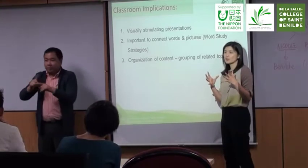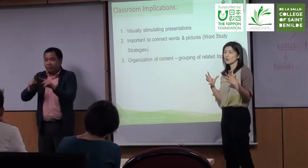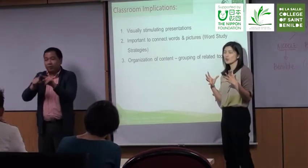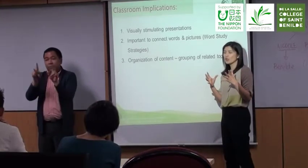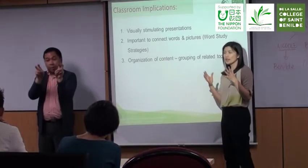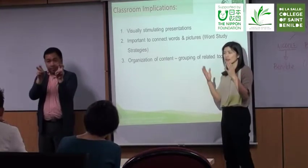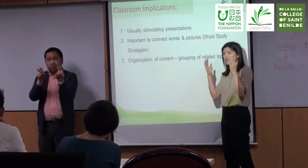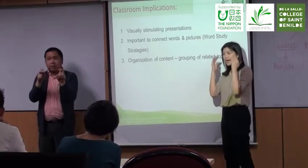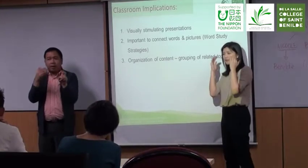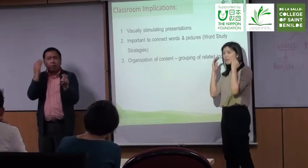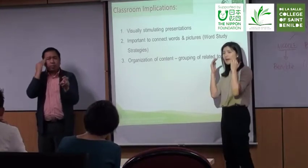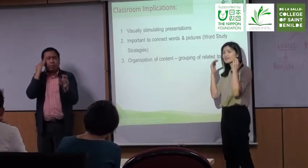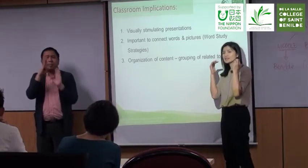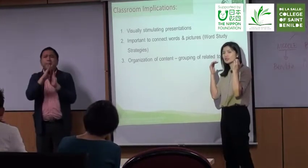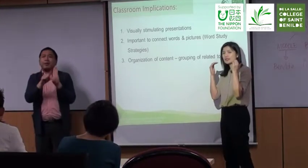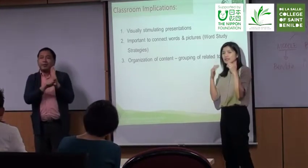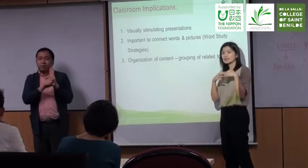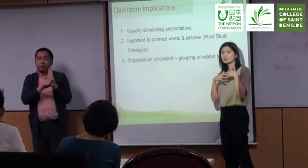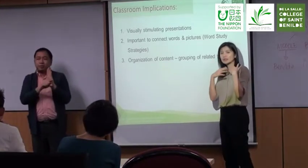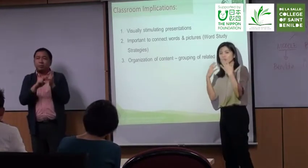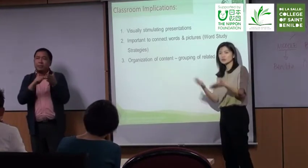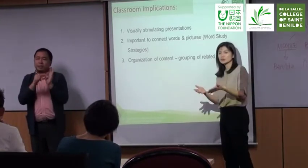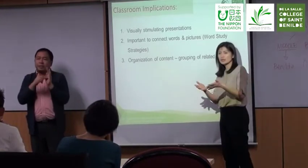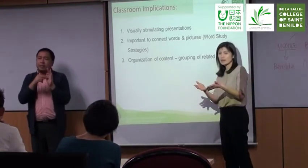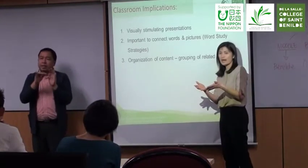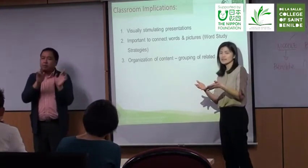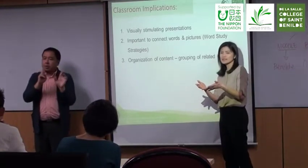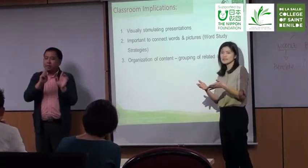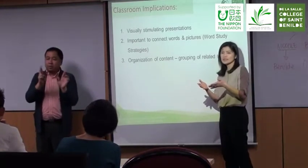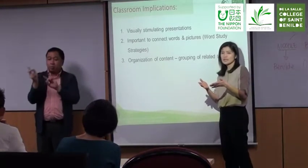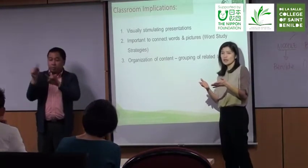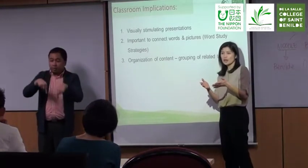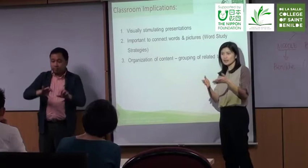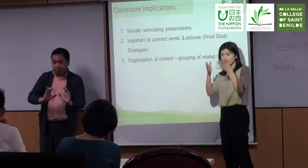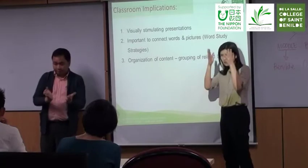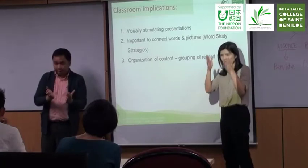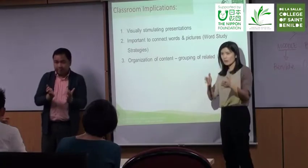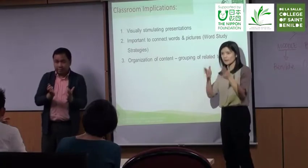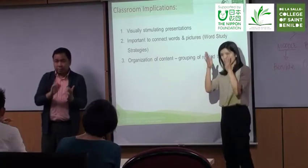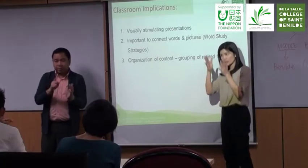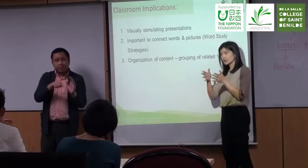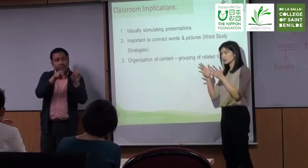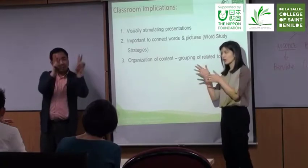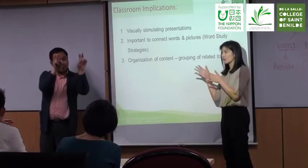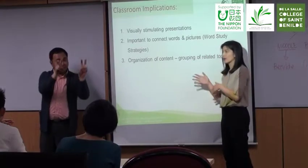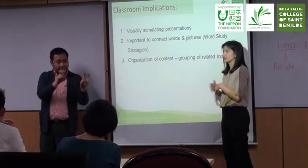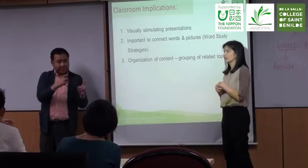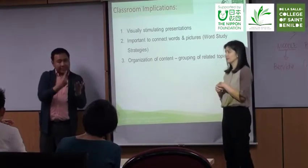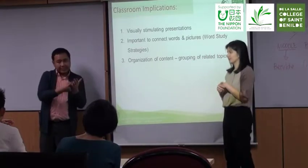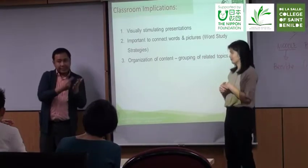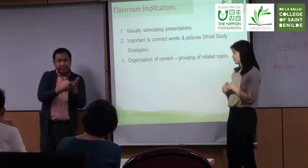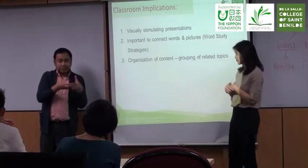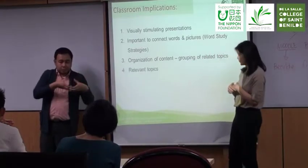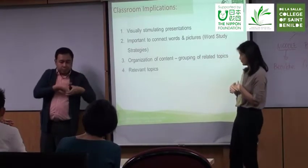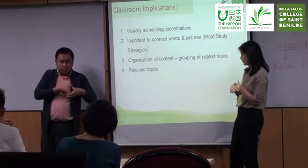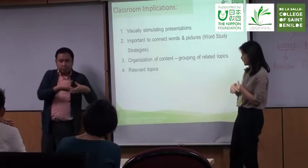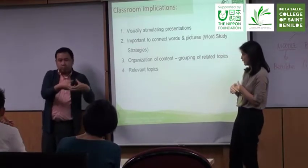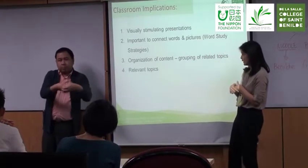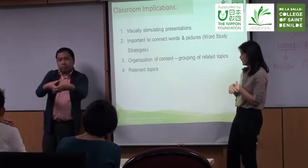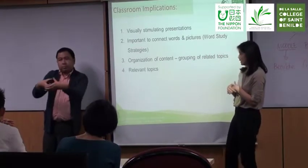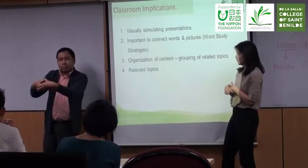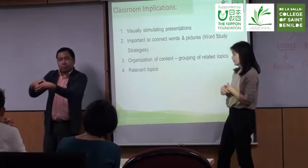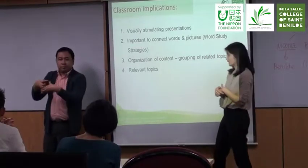course. So they have a mindset already that when we go to the class, these are the topics that we're going to talk about.